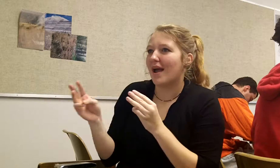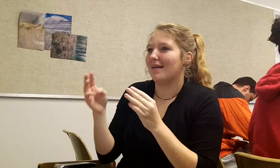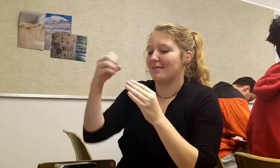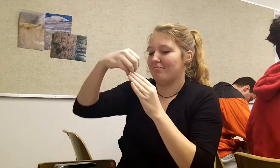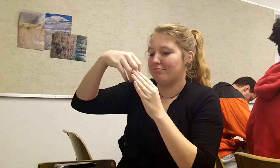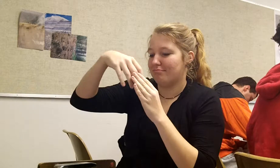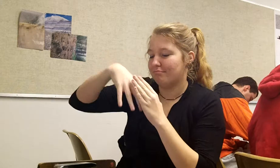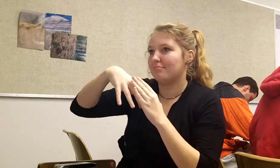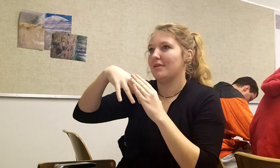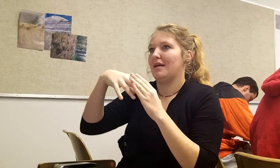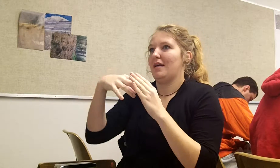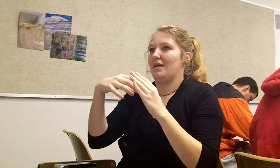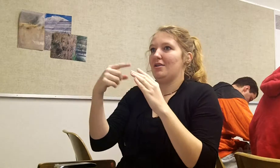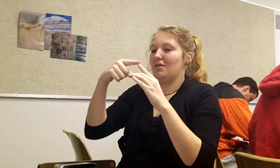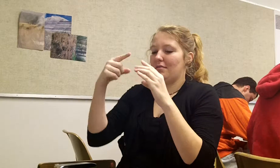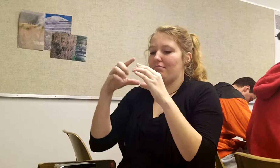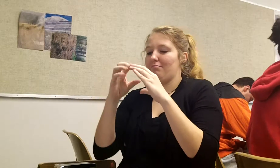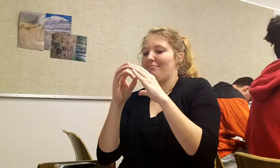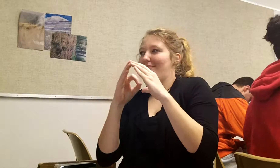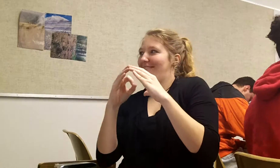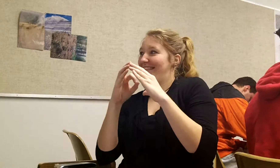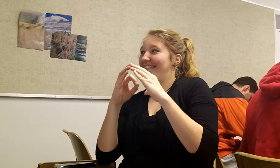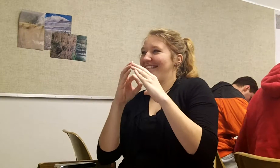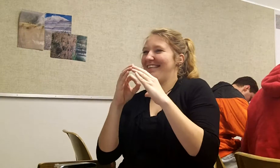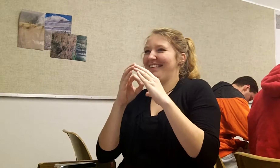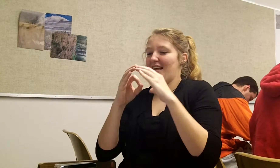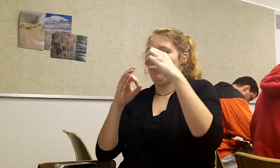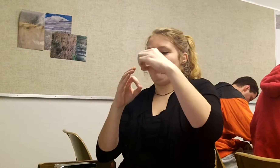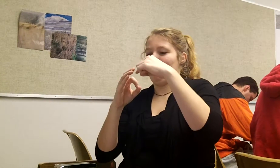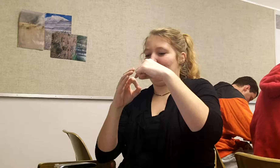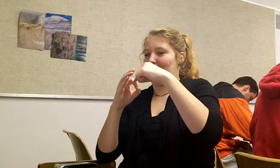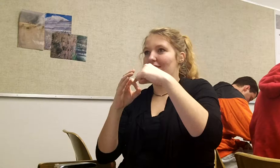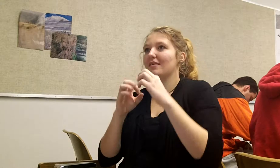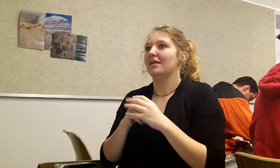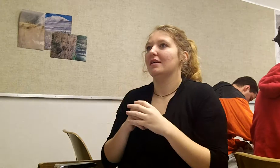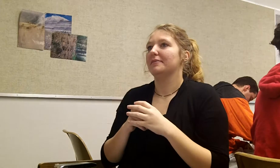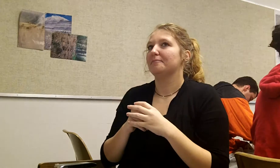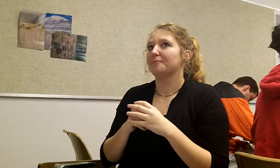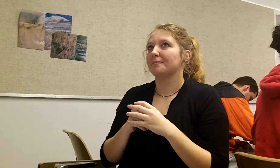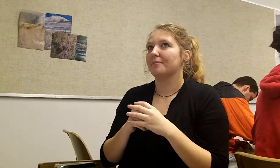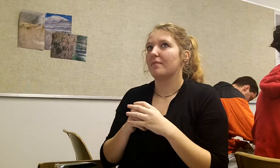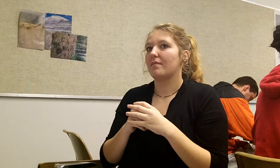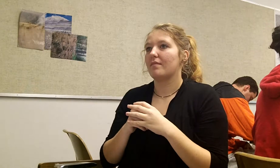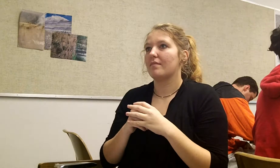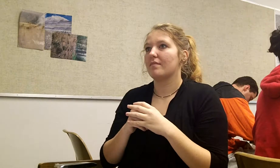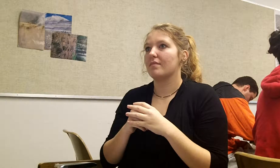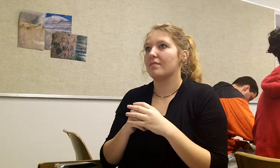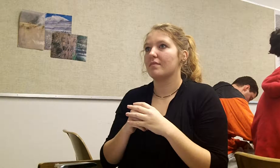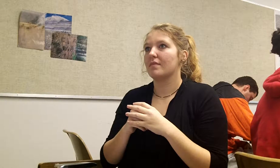usually to the nucleus among some other places. We left off, before I stay on that picture for 4 minutes,